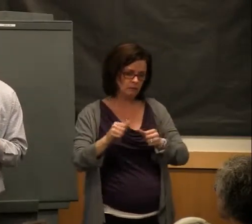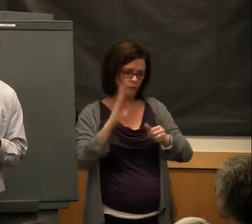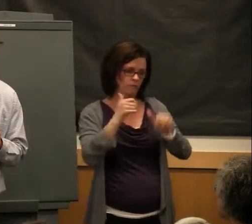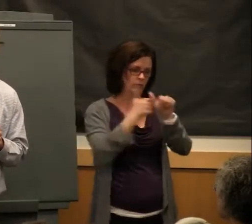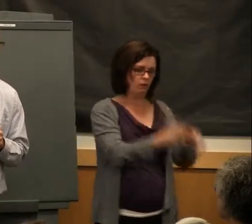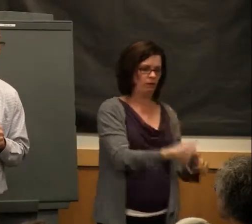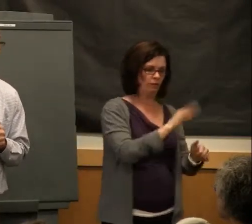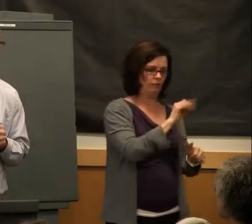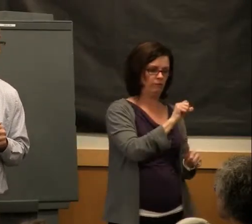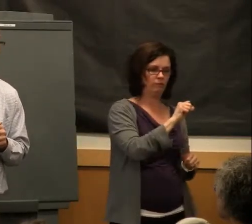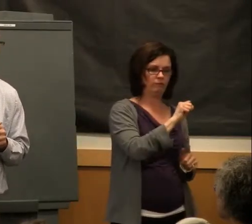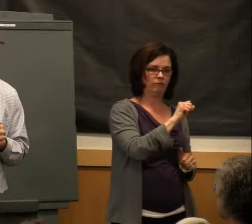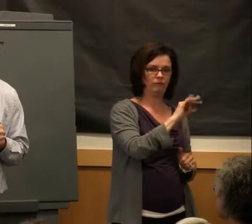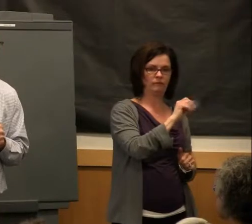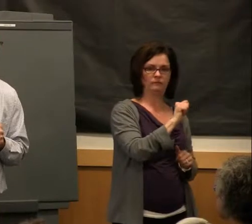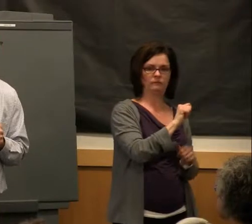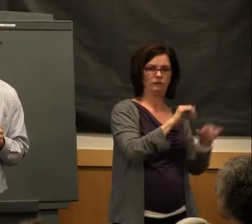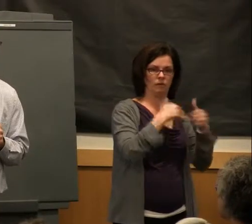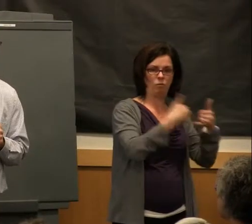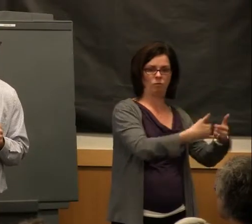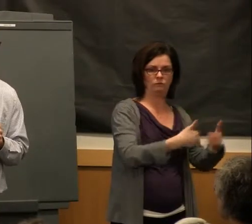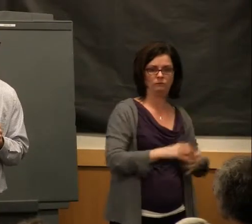thank you.